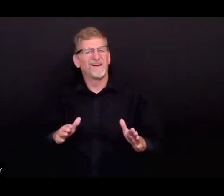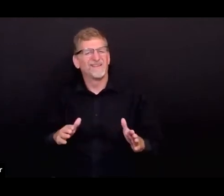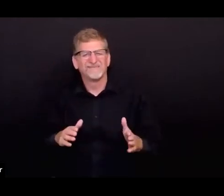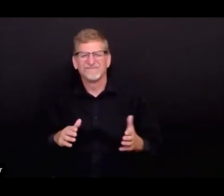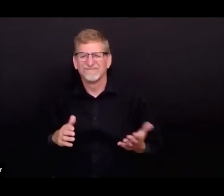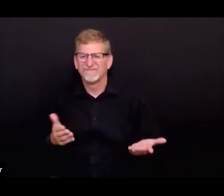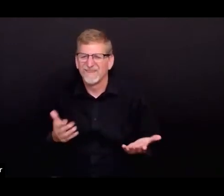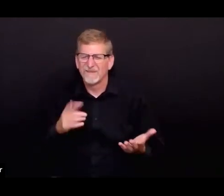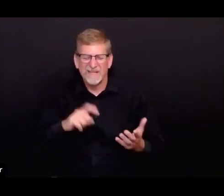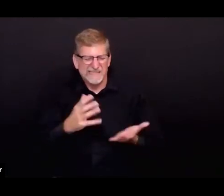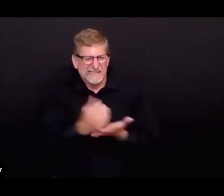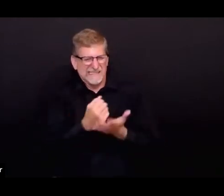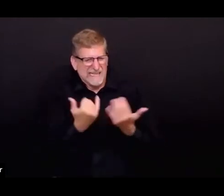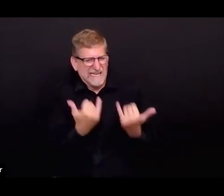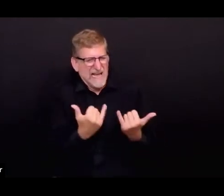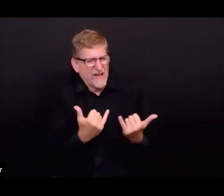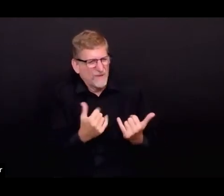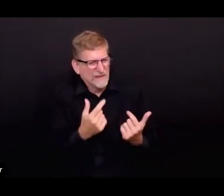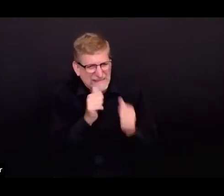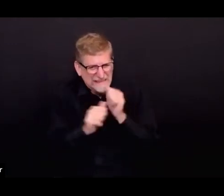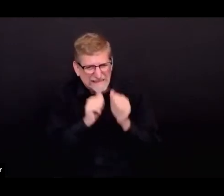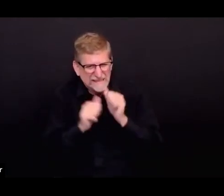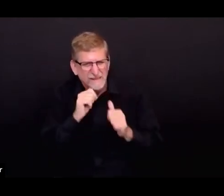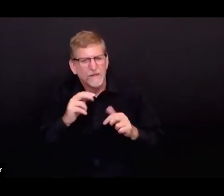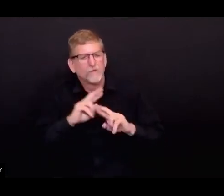follow up and have a good day, everyone.